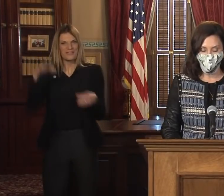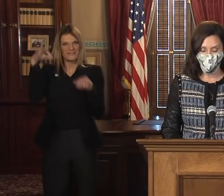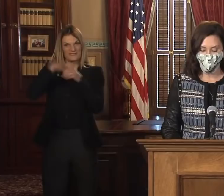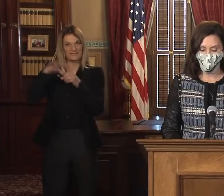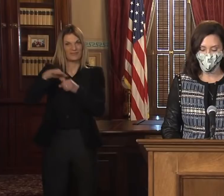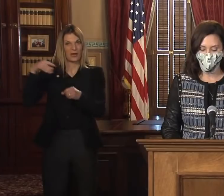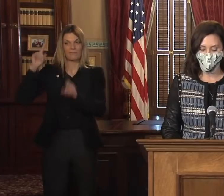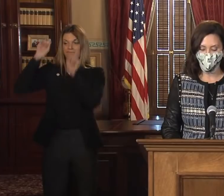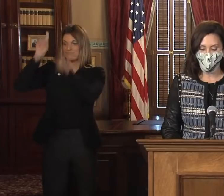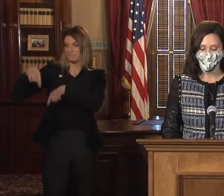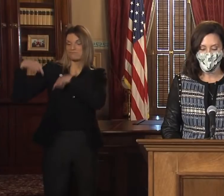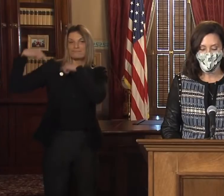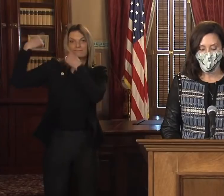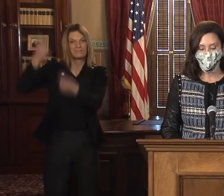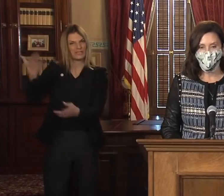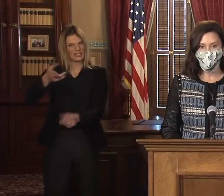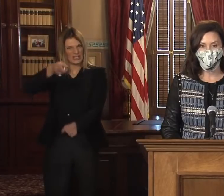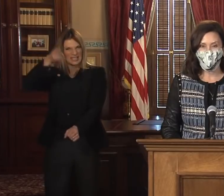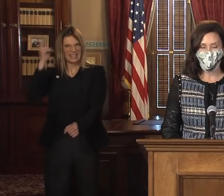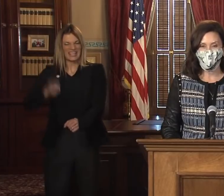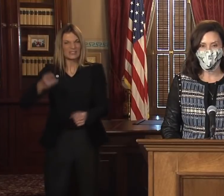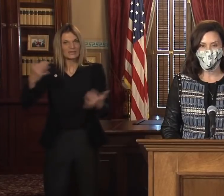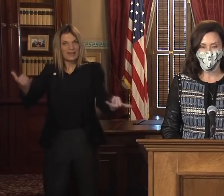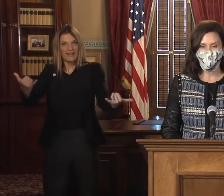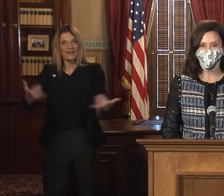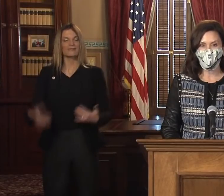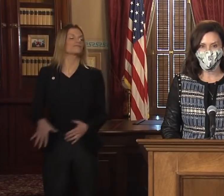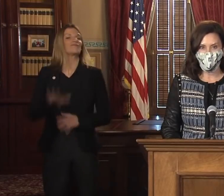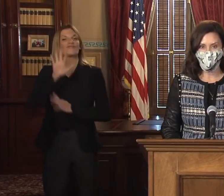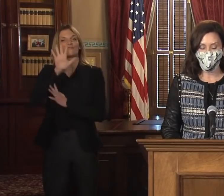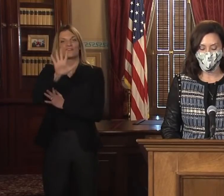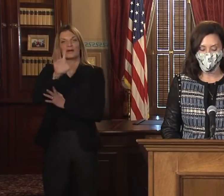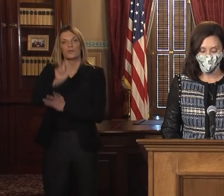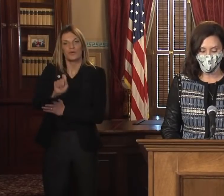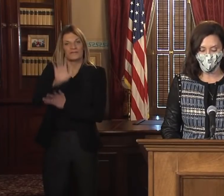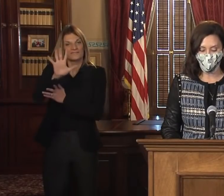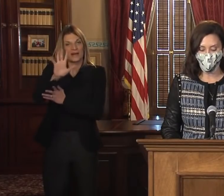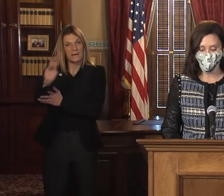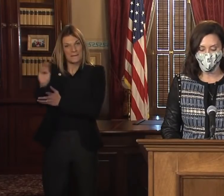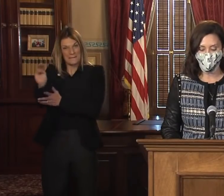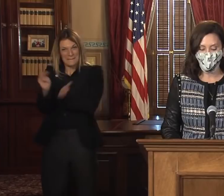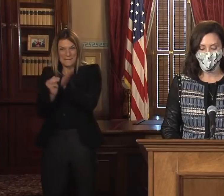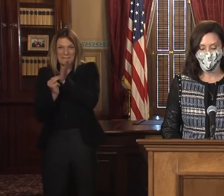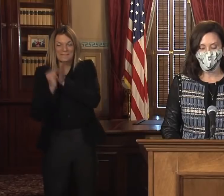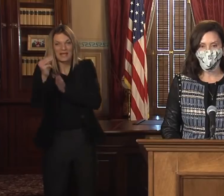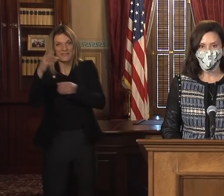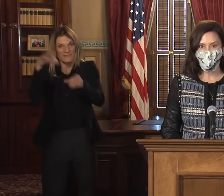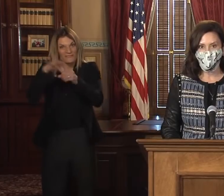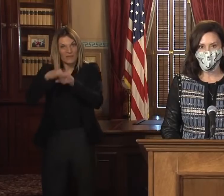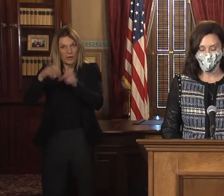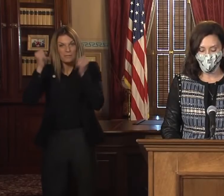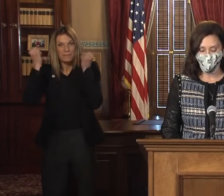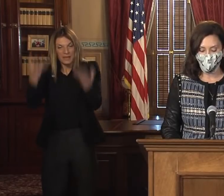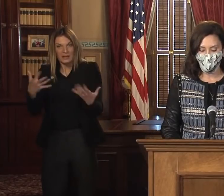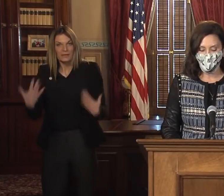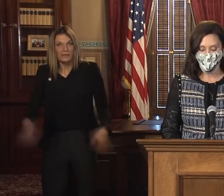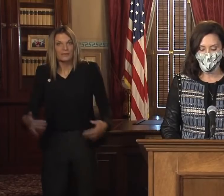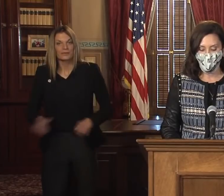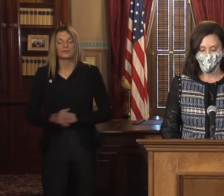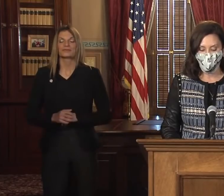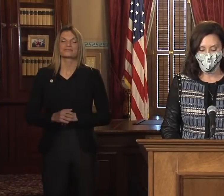in the history of our state, with more than 5.5 million votes and